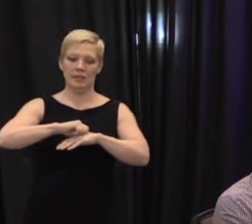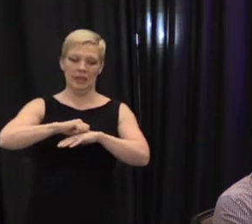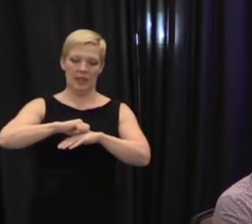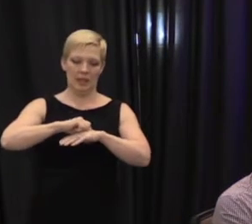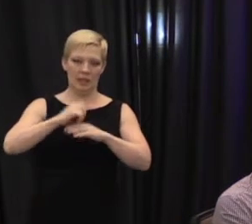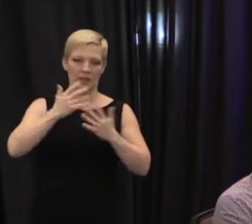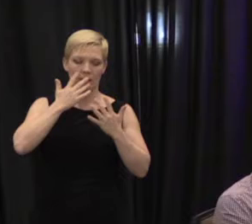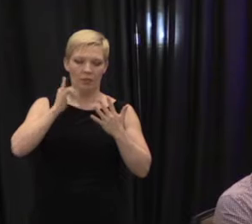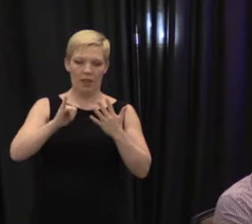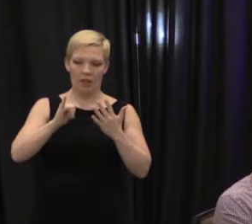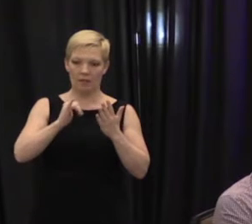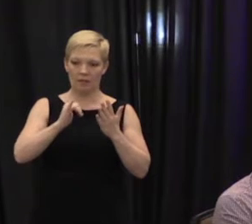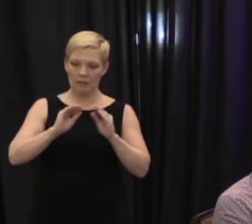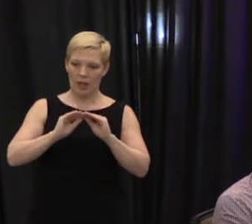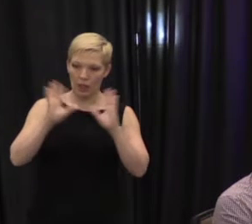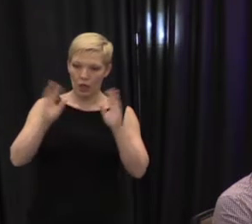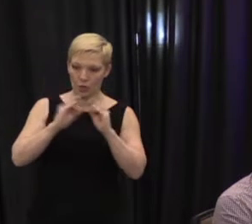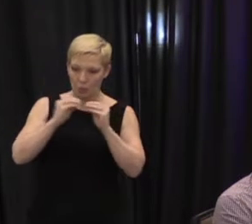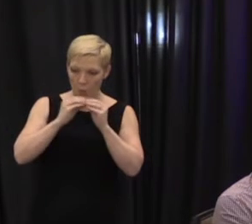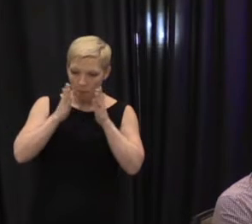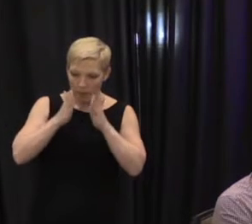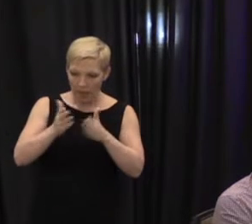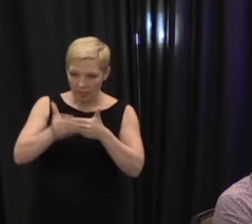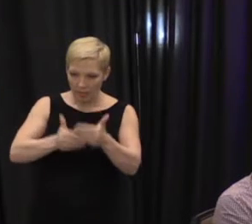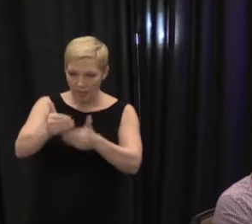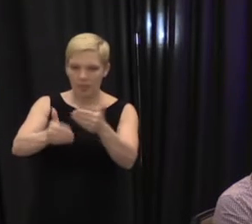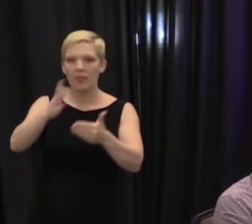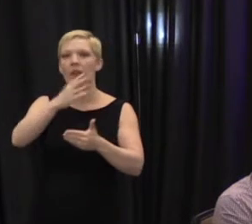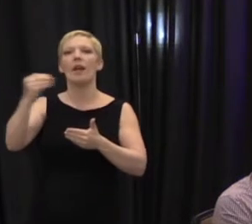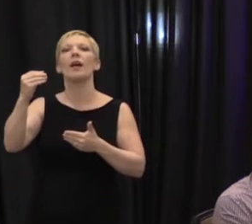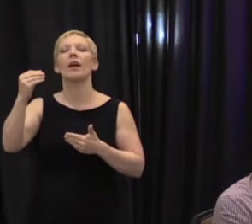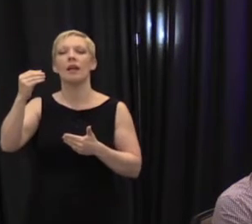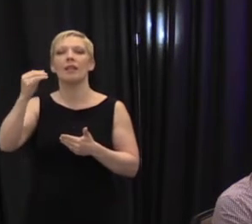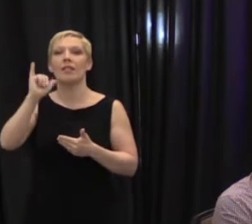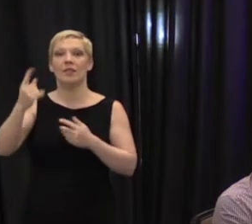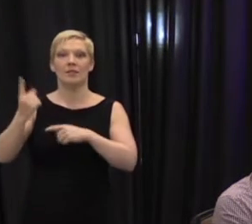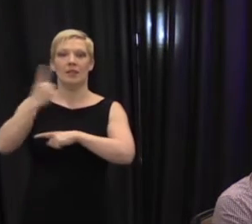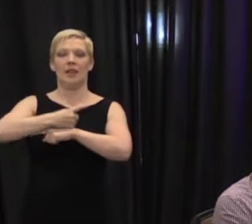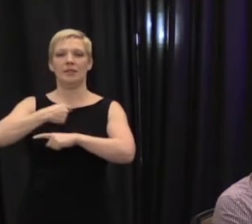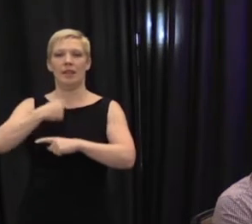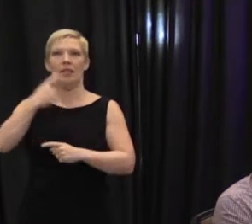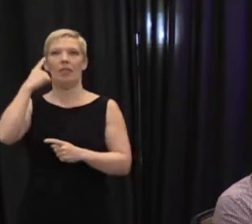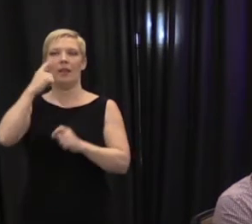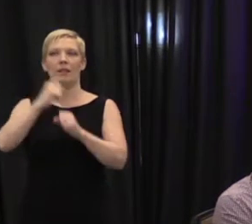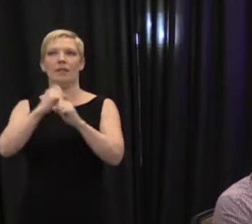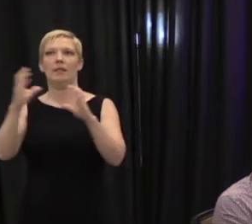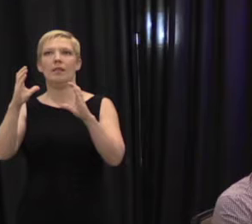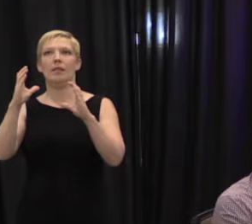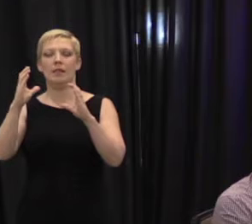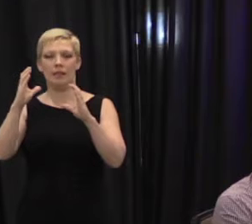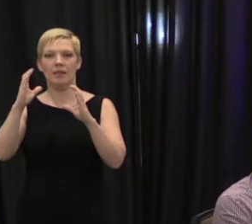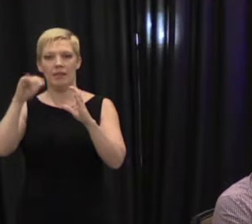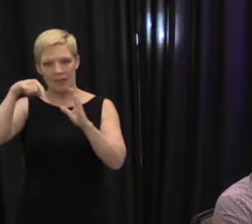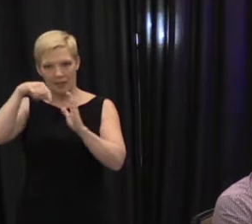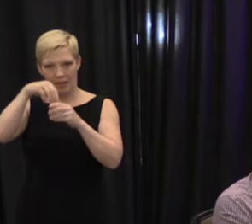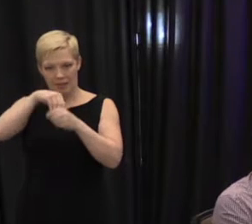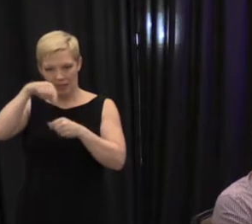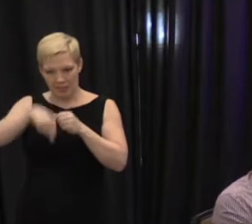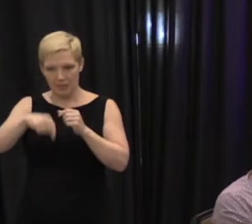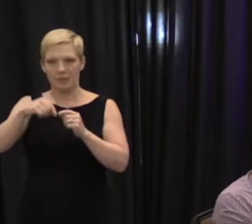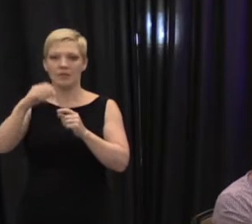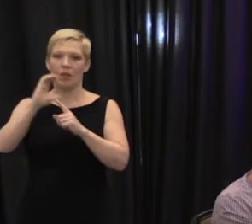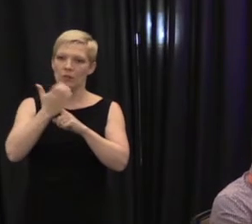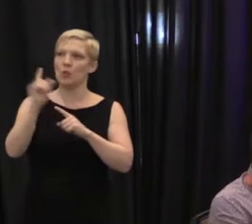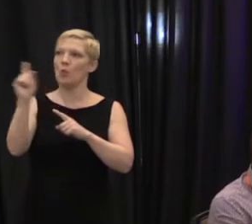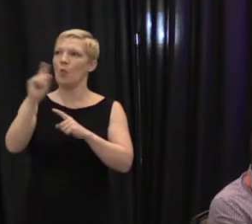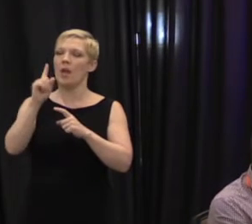path more clearly. And on the days I do believe in prophets, I think they are ours. We are steeped in this culture of supremacy and